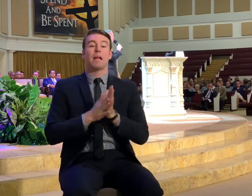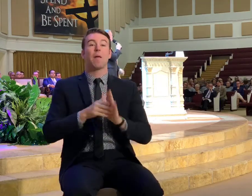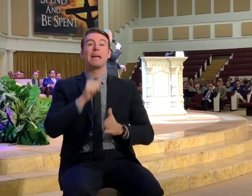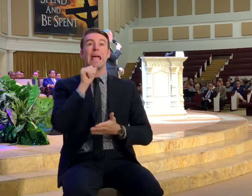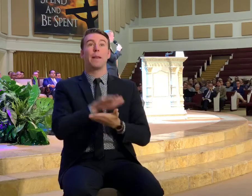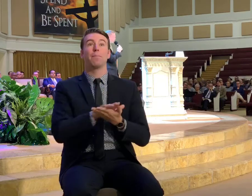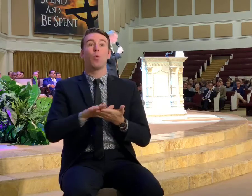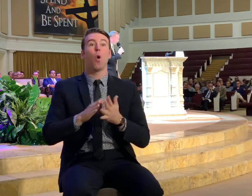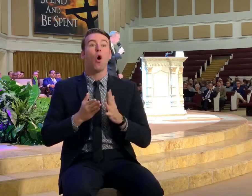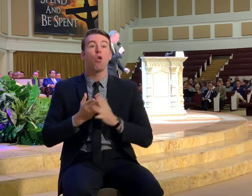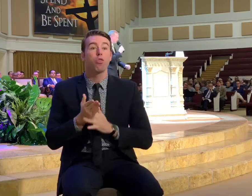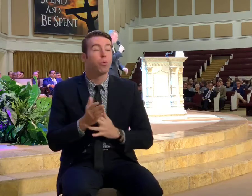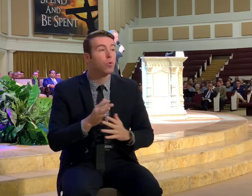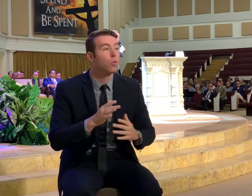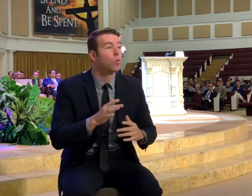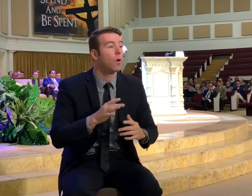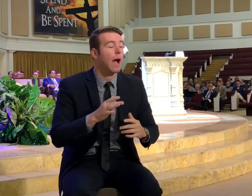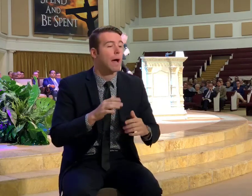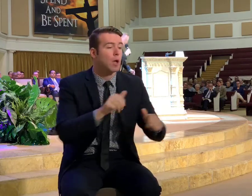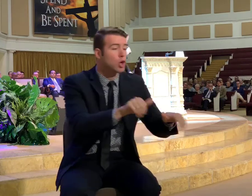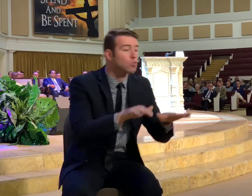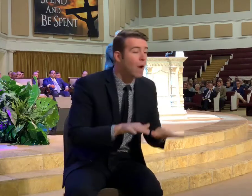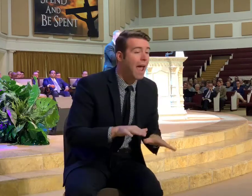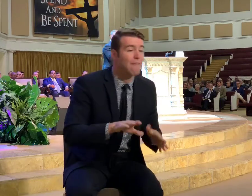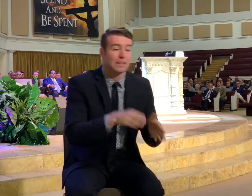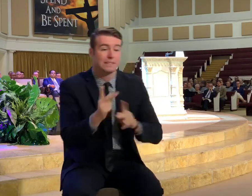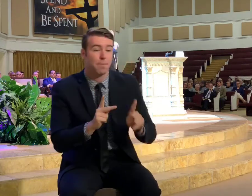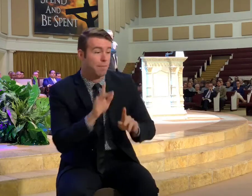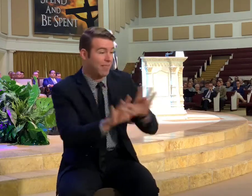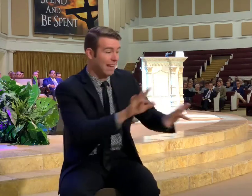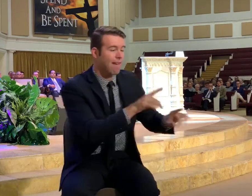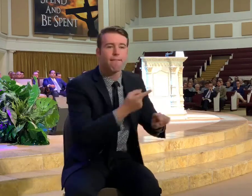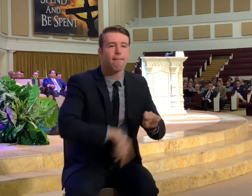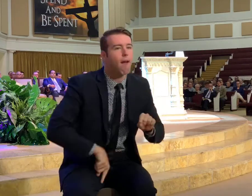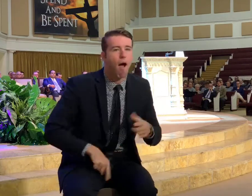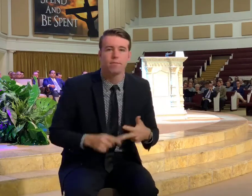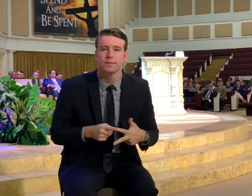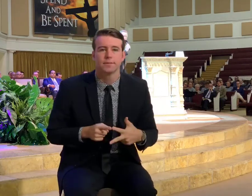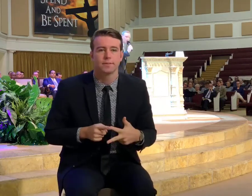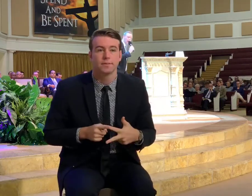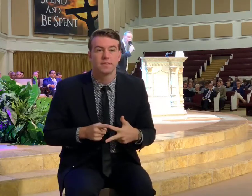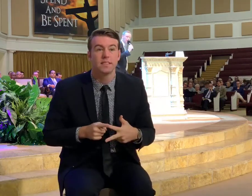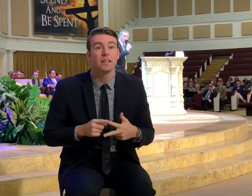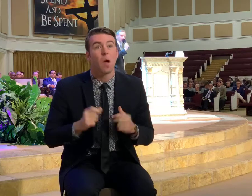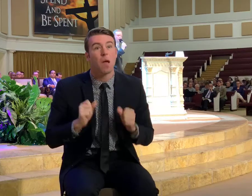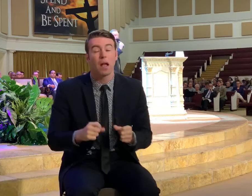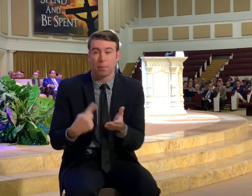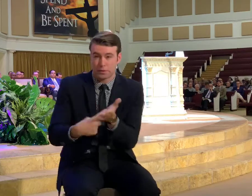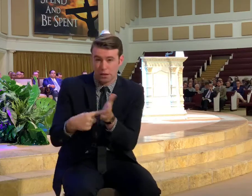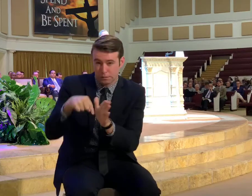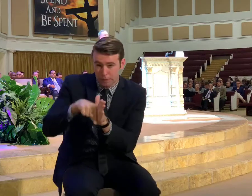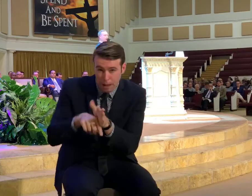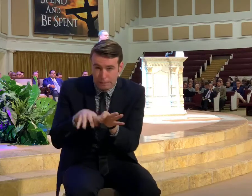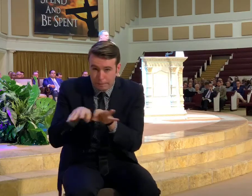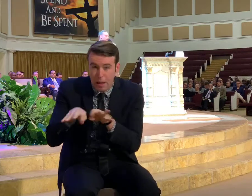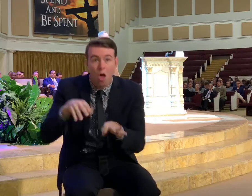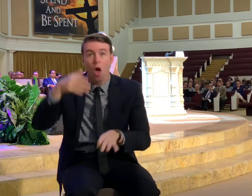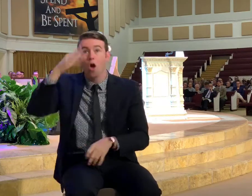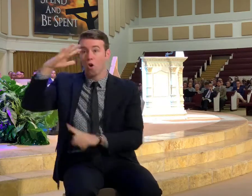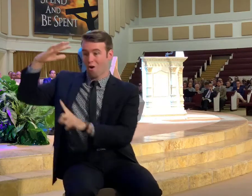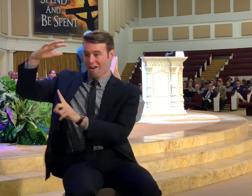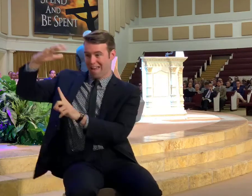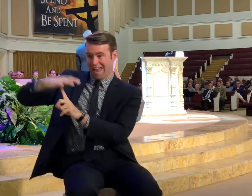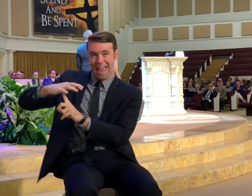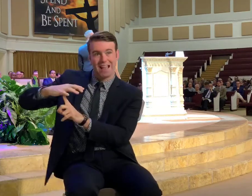coming in contact with graves or corpses. And we could probably talk about that all day, that when God has his hand on